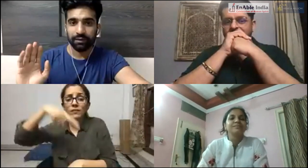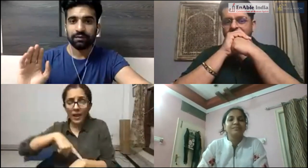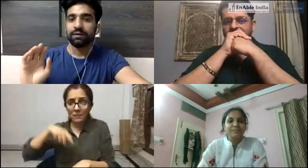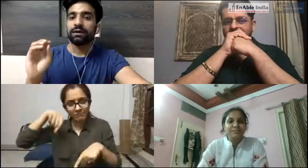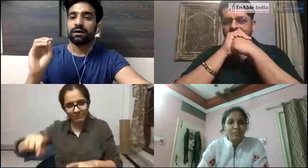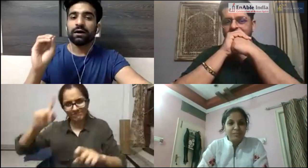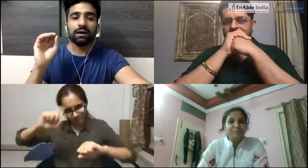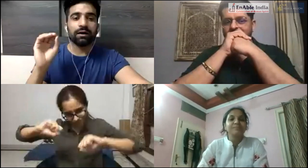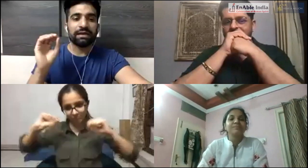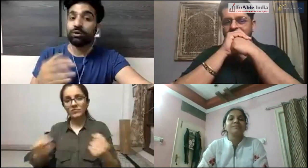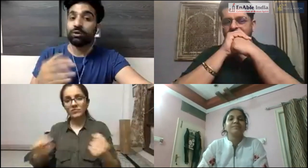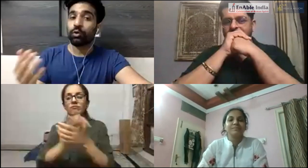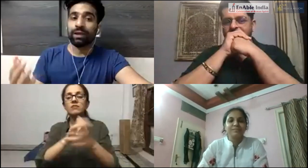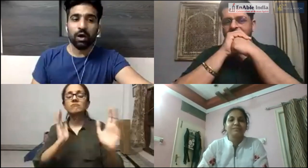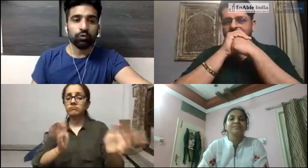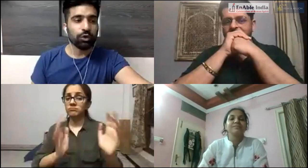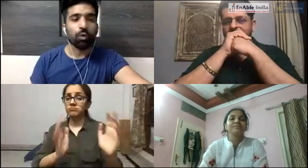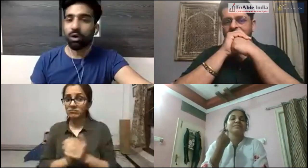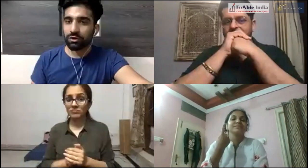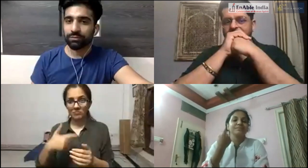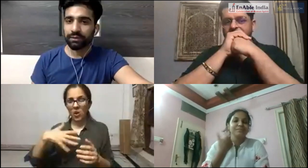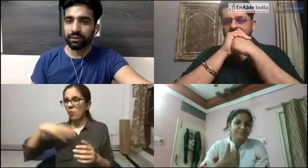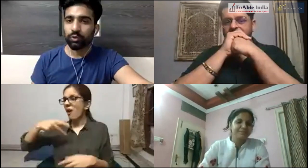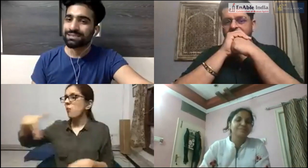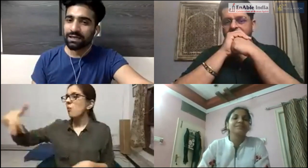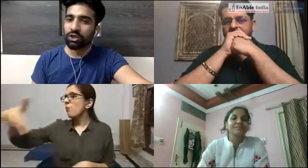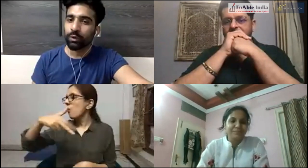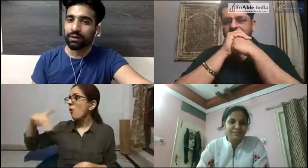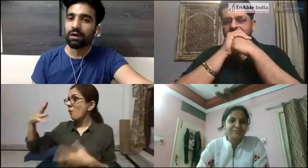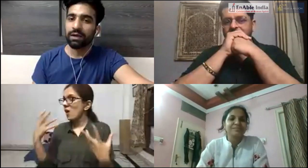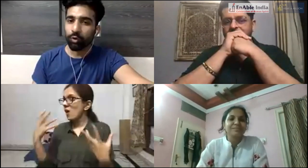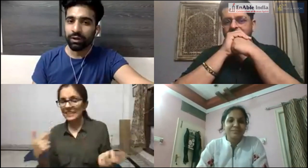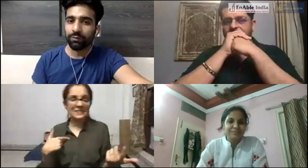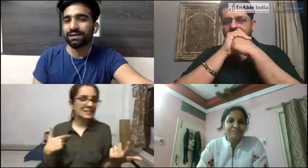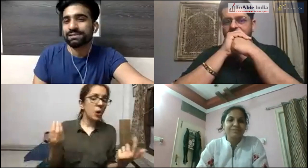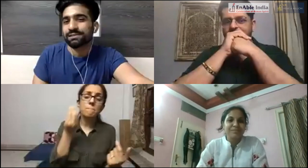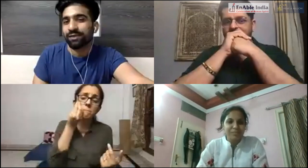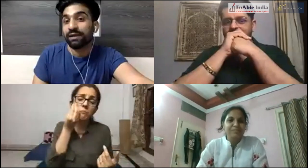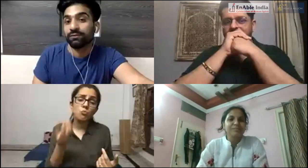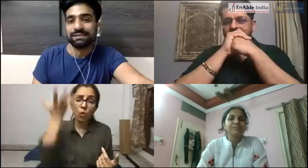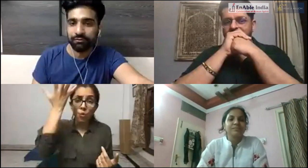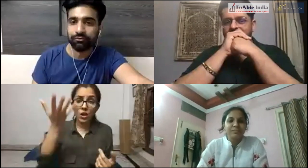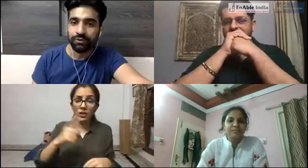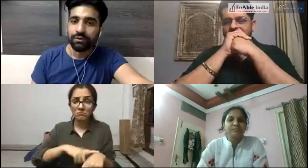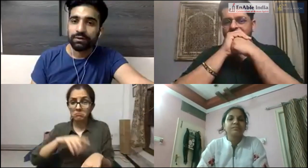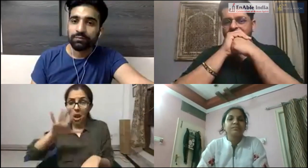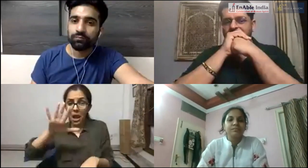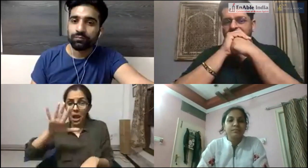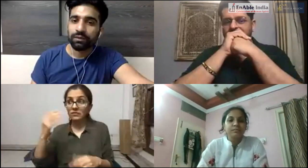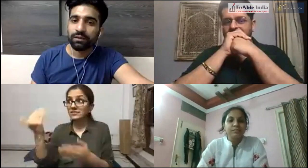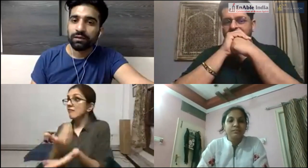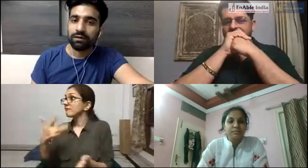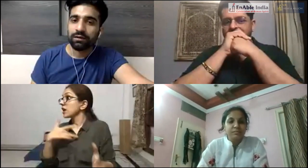okay? If you like going out for a walk or something, you can still do it early morning when it is relatively safe.